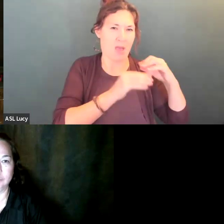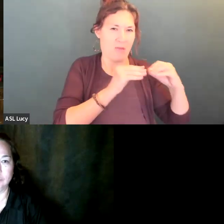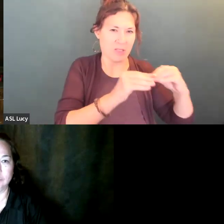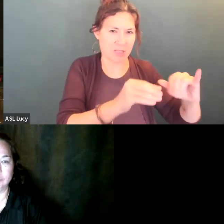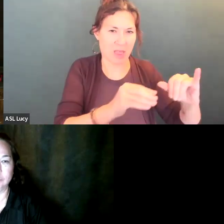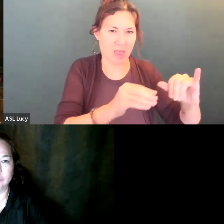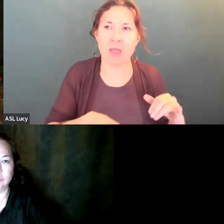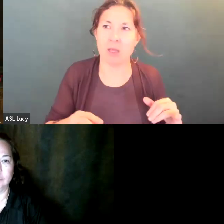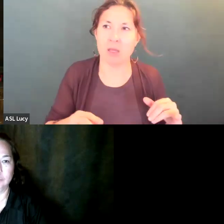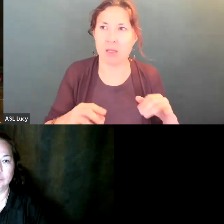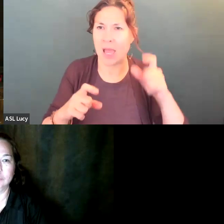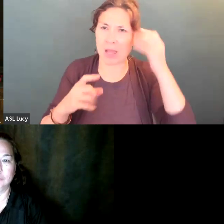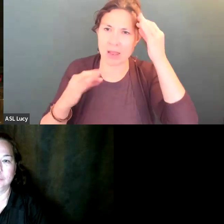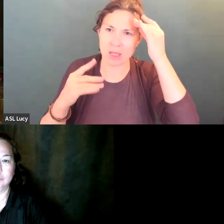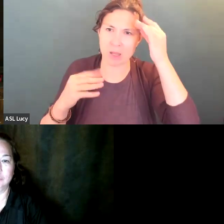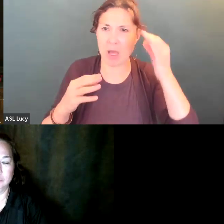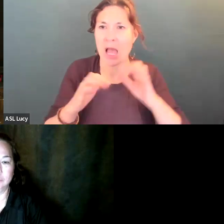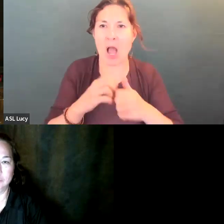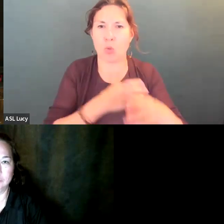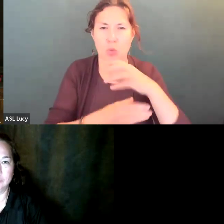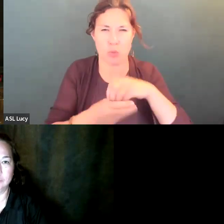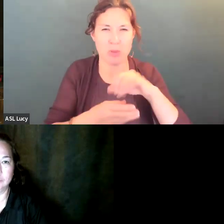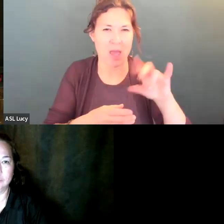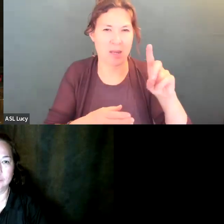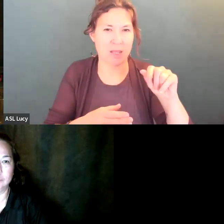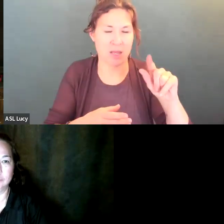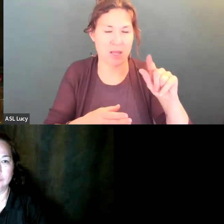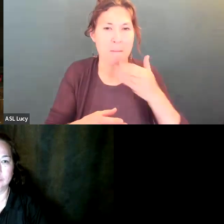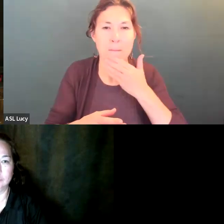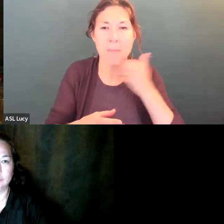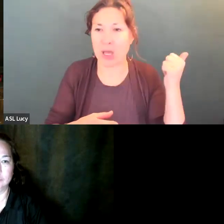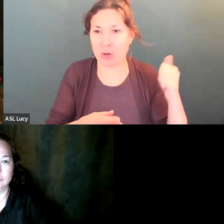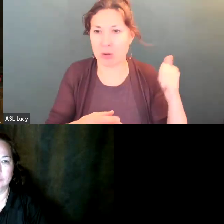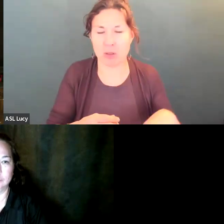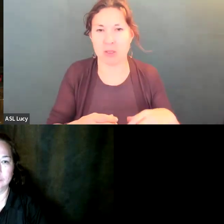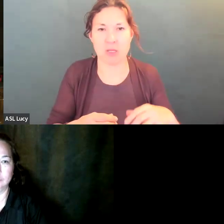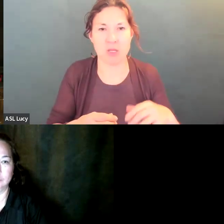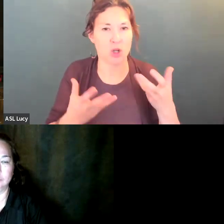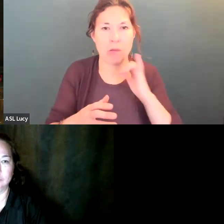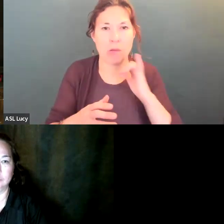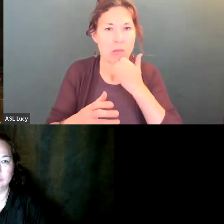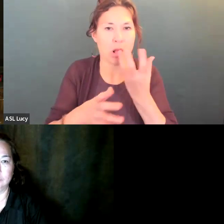how do we better capture that data, so that we don't lose it each year going forward.